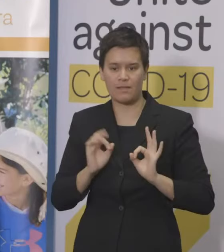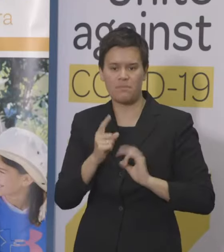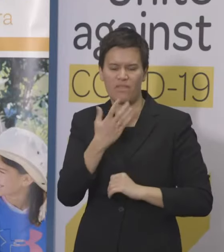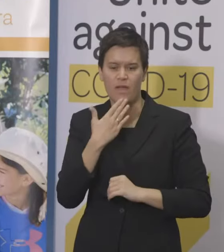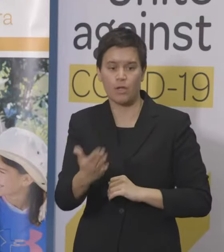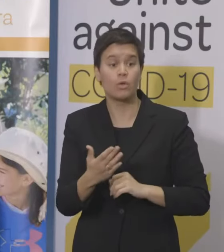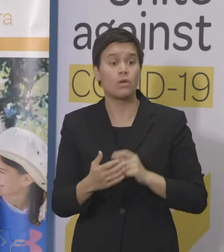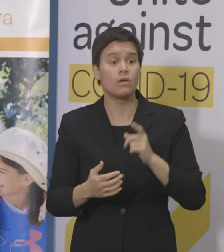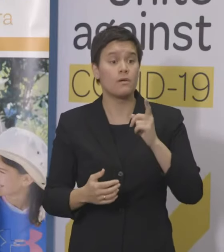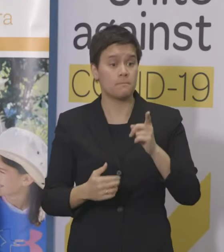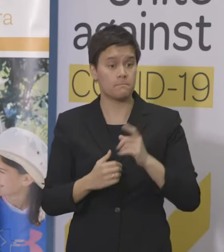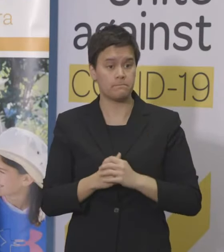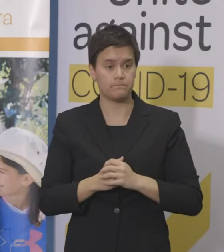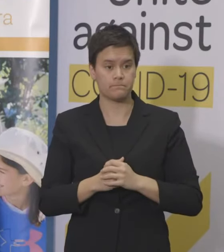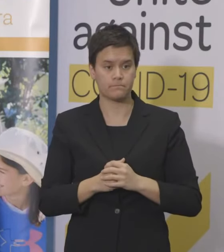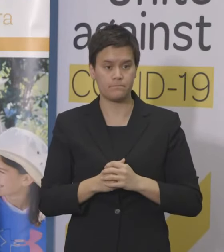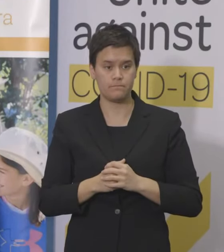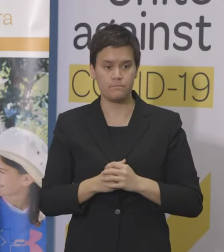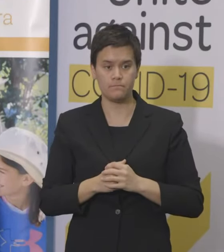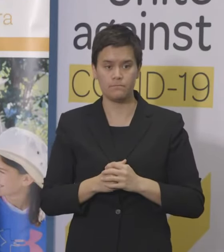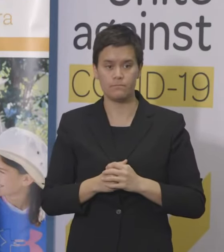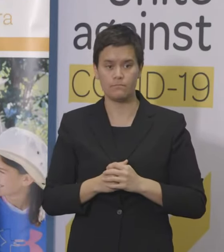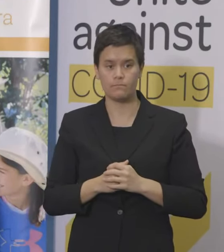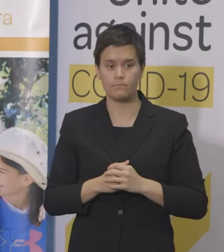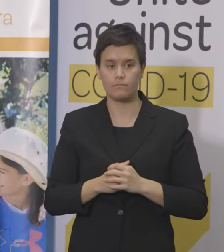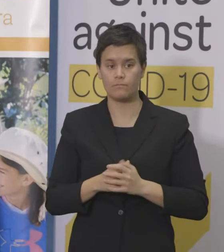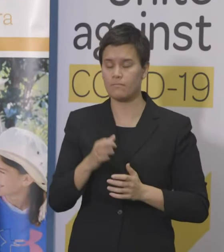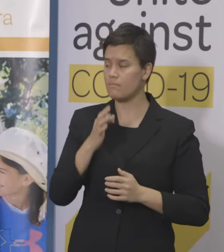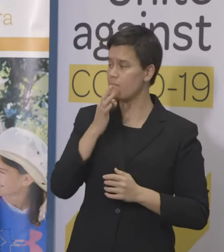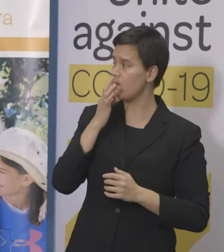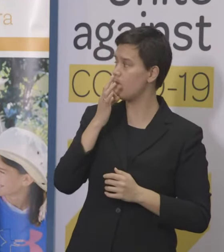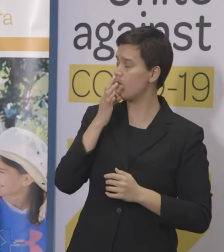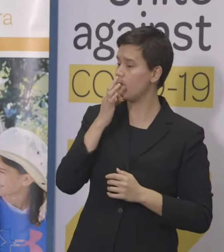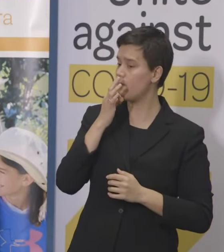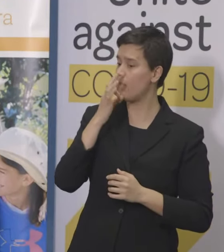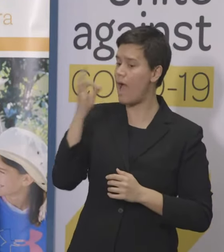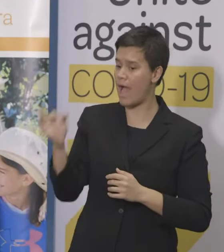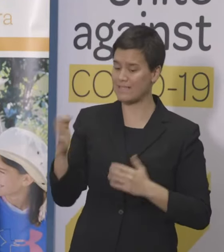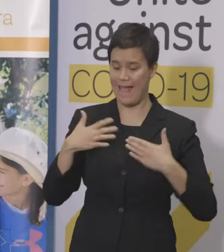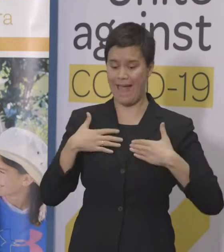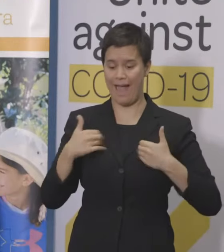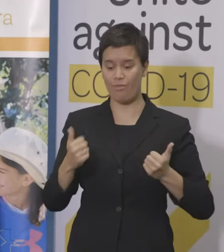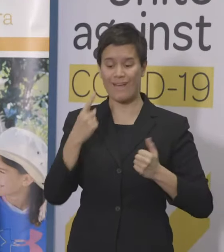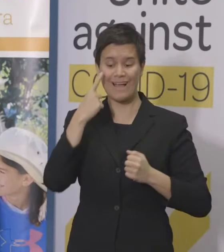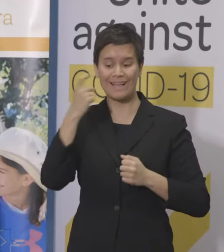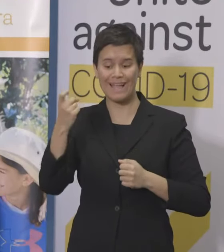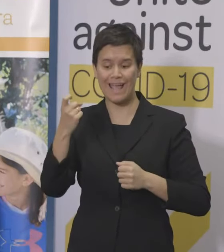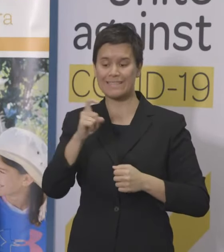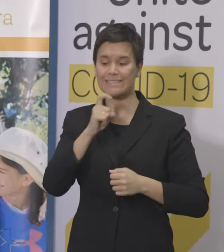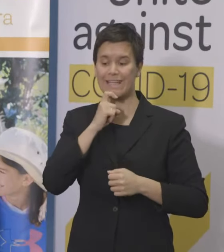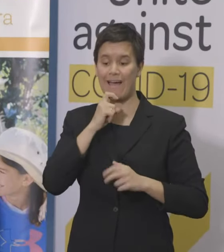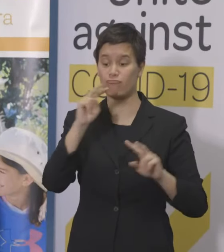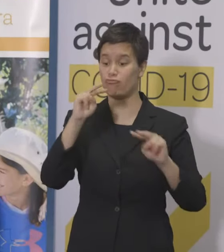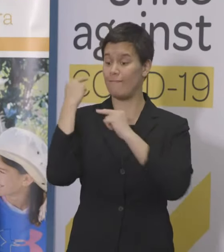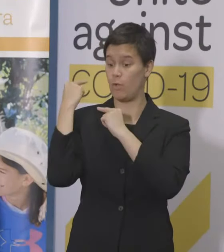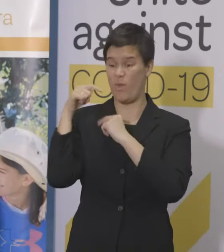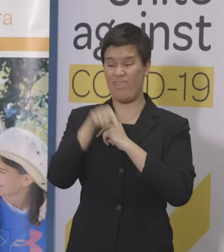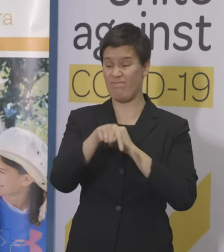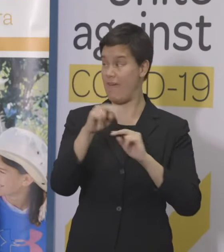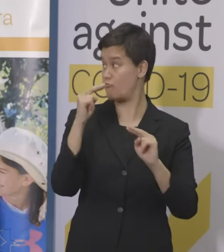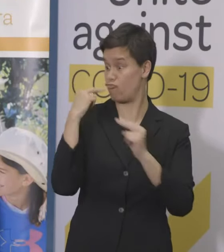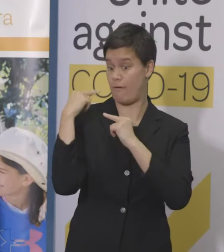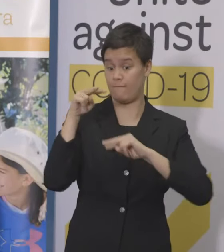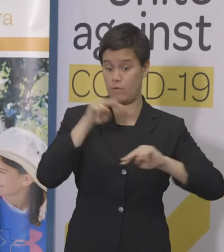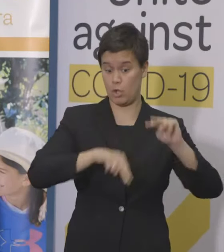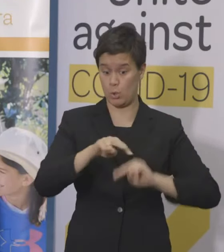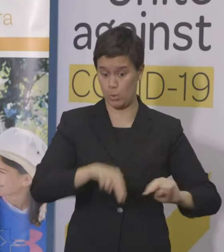you. I'll just go down the back here. With regards to the healthcare worker review, is it your, are you aware whether or not